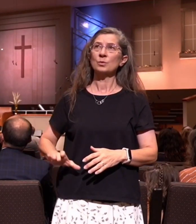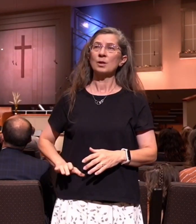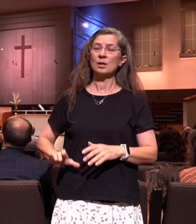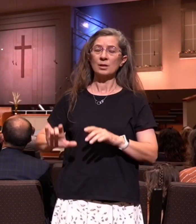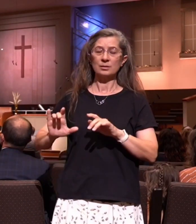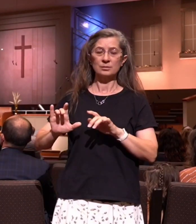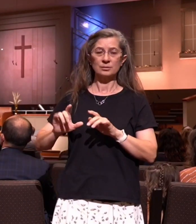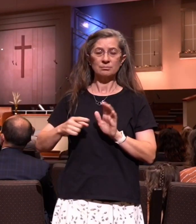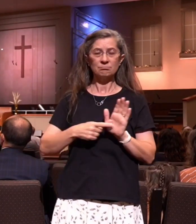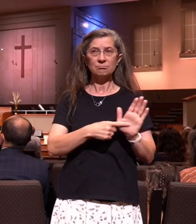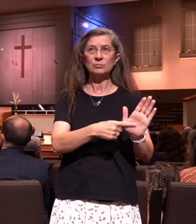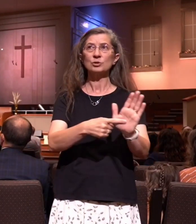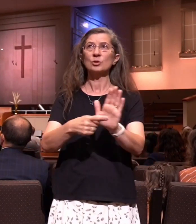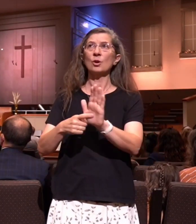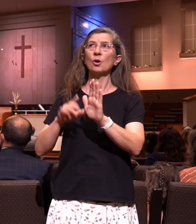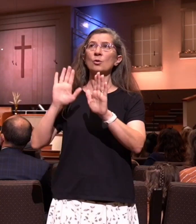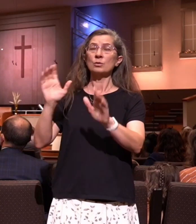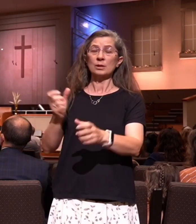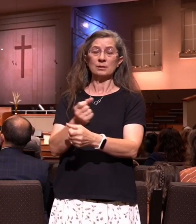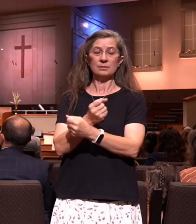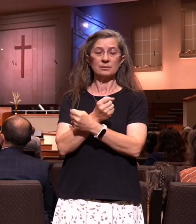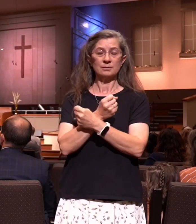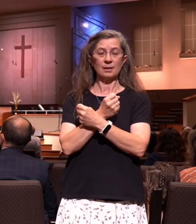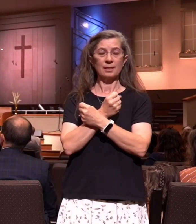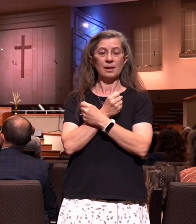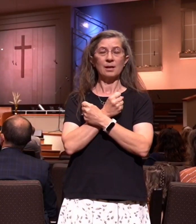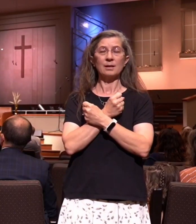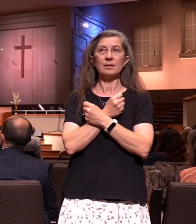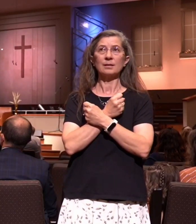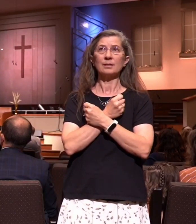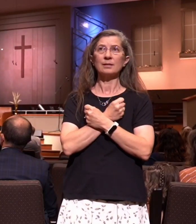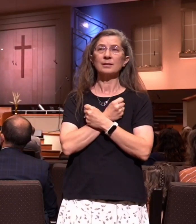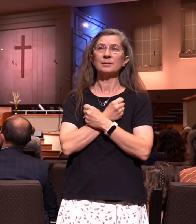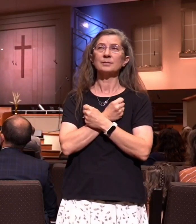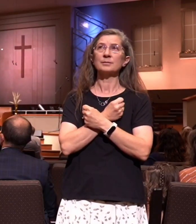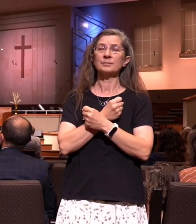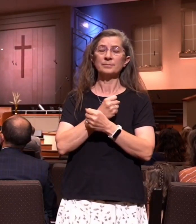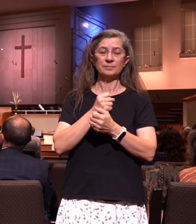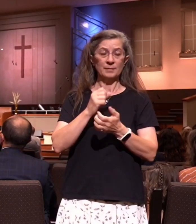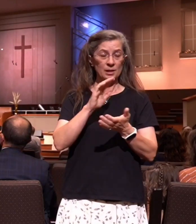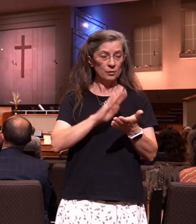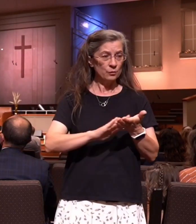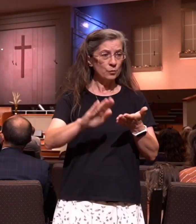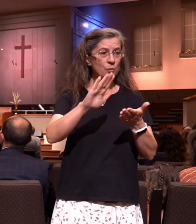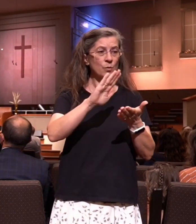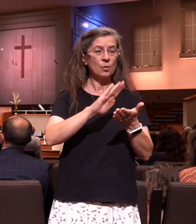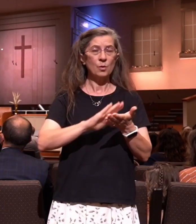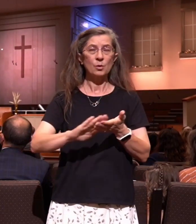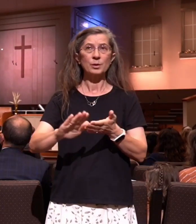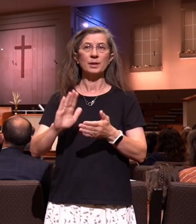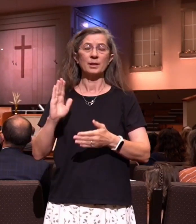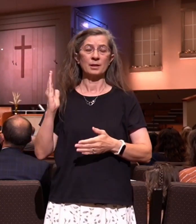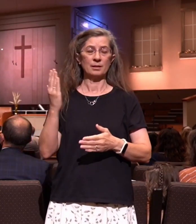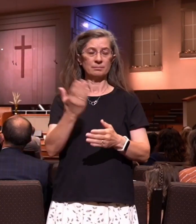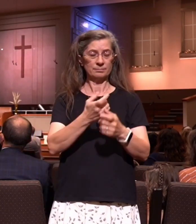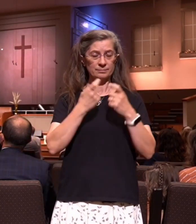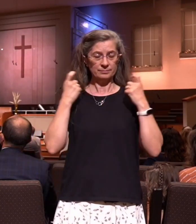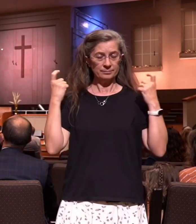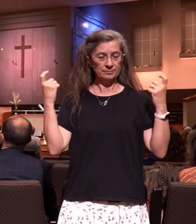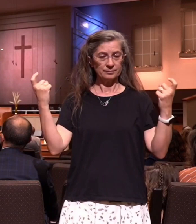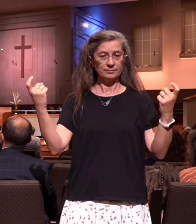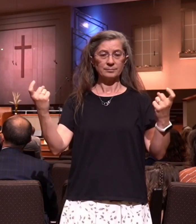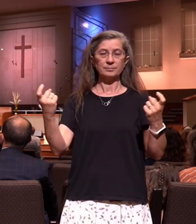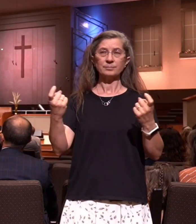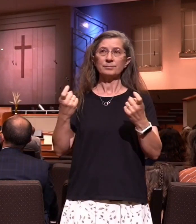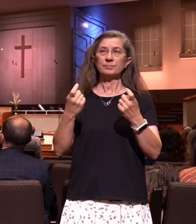you with his life, and forgiveness still resounds